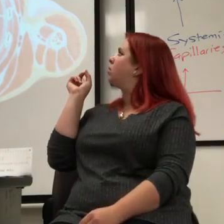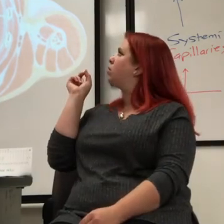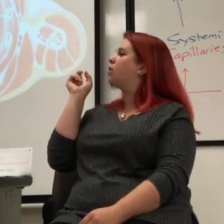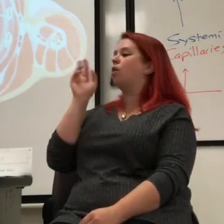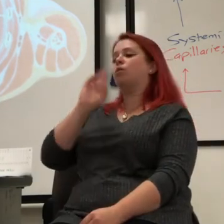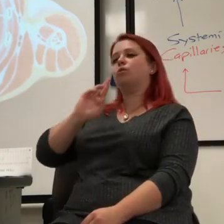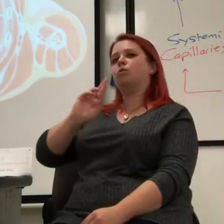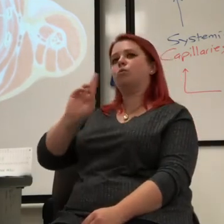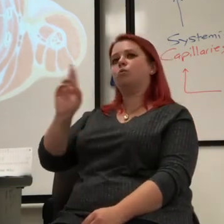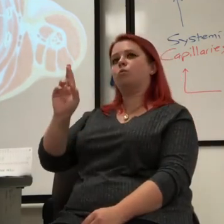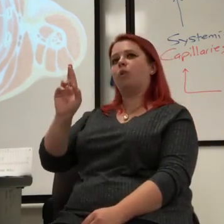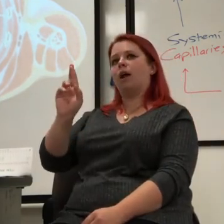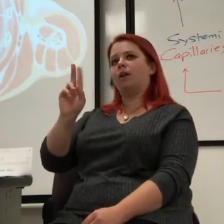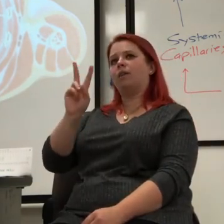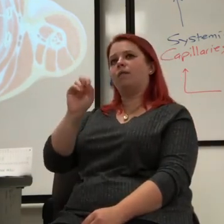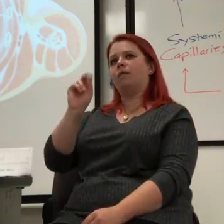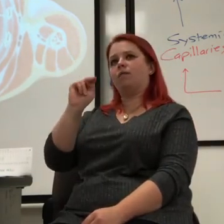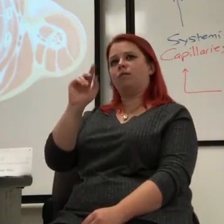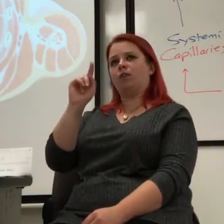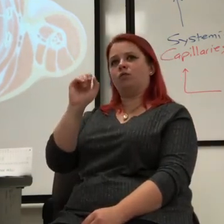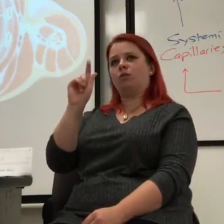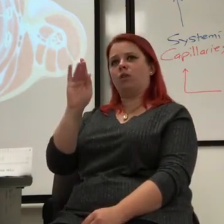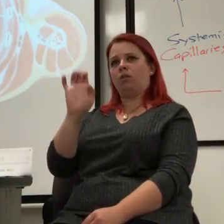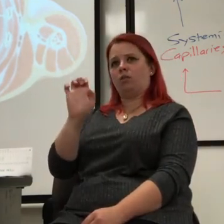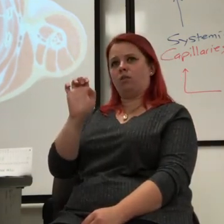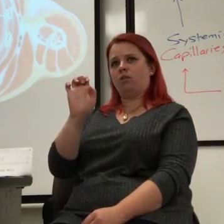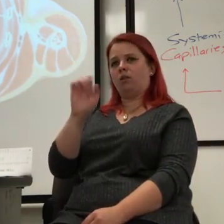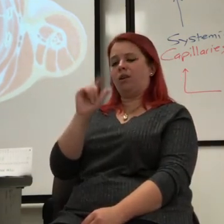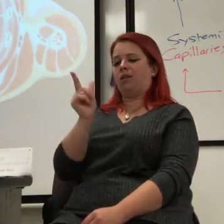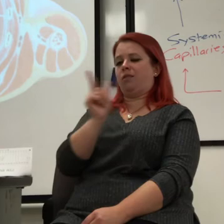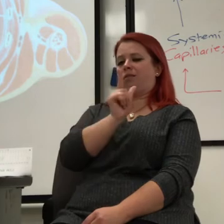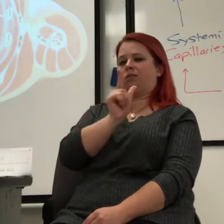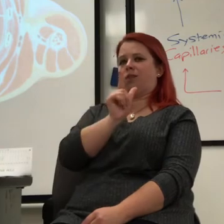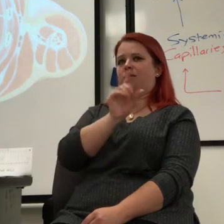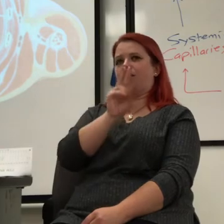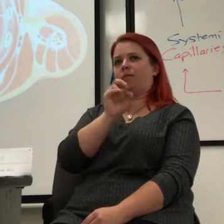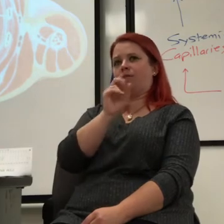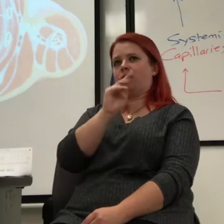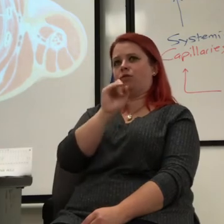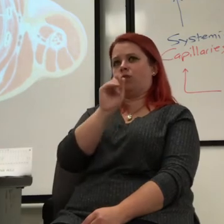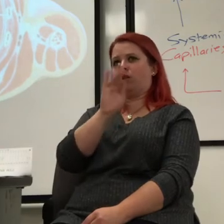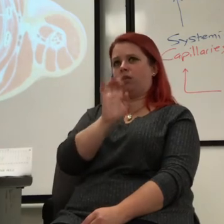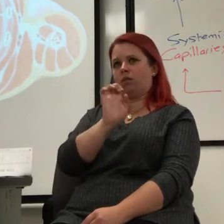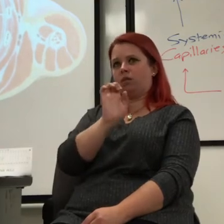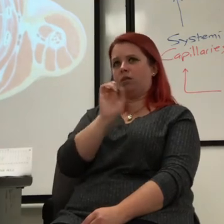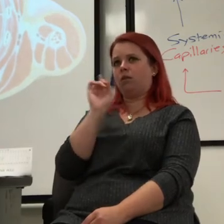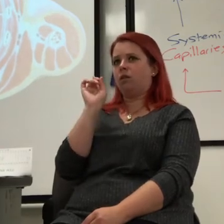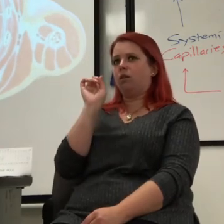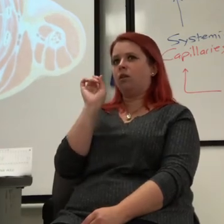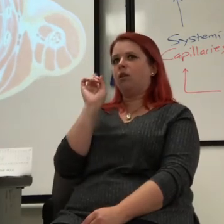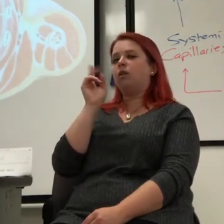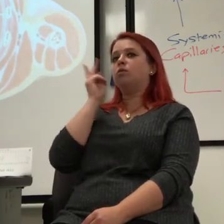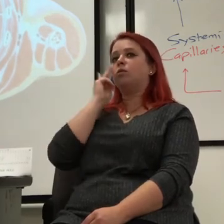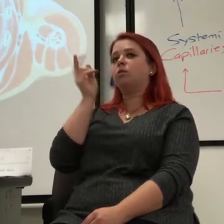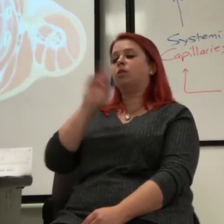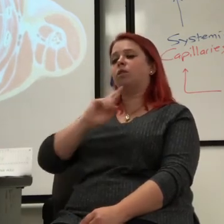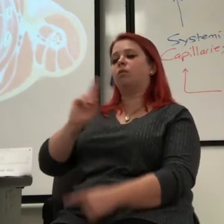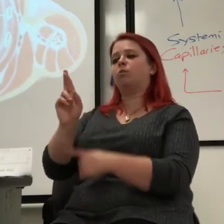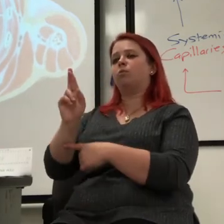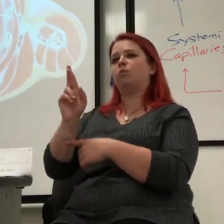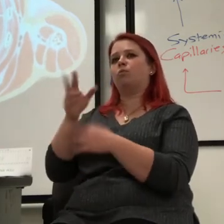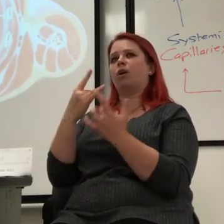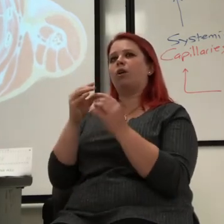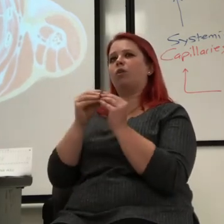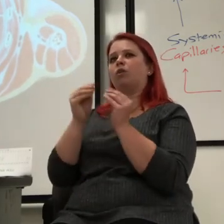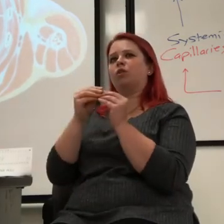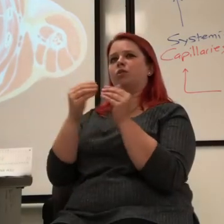Right ventricle, left ventricle. Okay, so do you see how the right heart is more anterior than